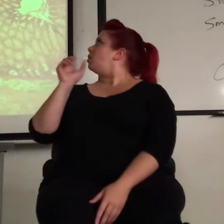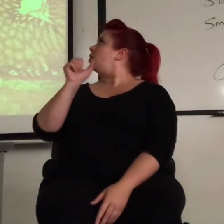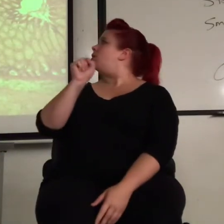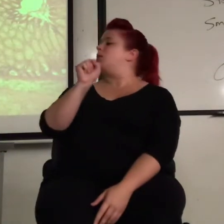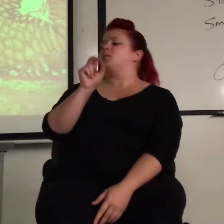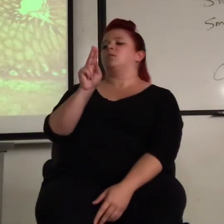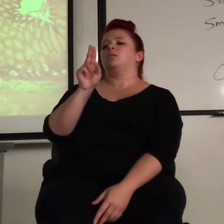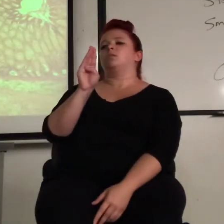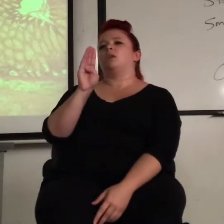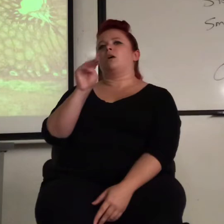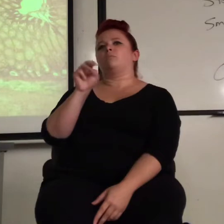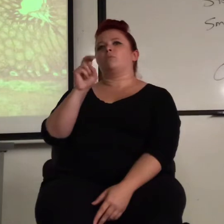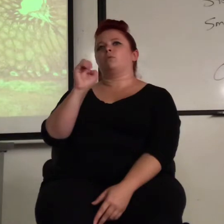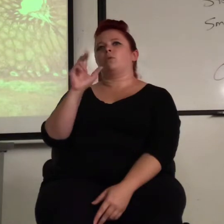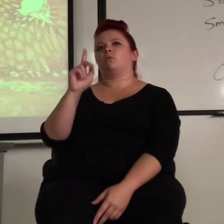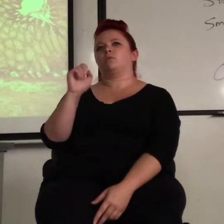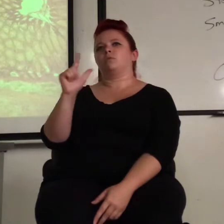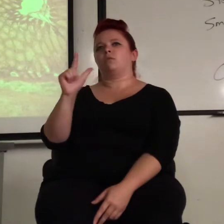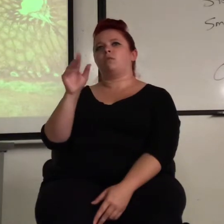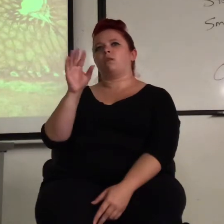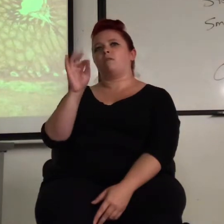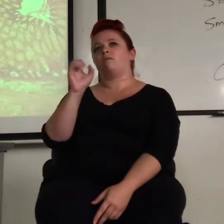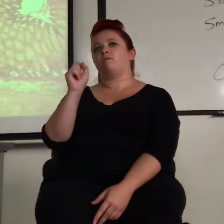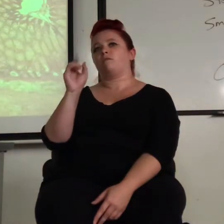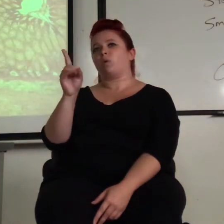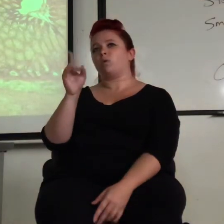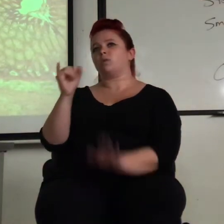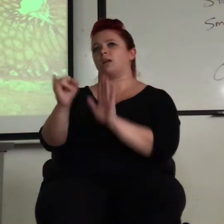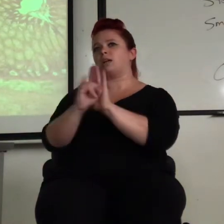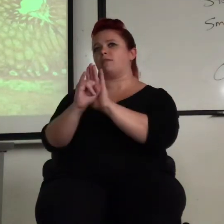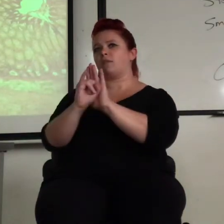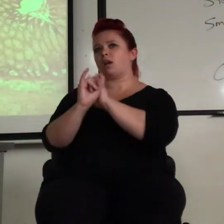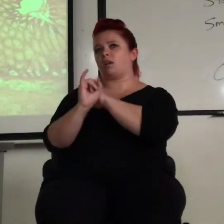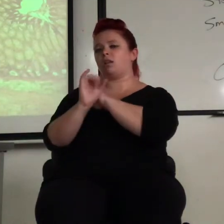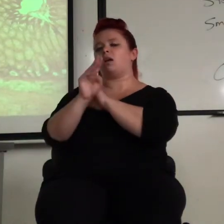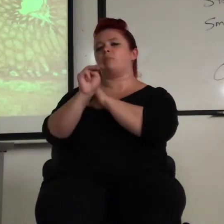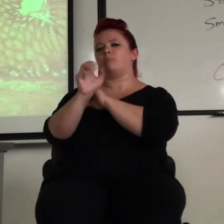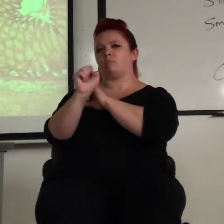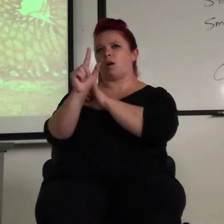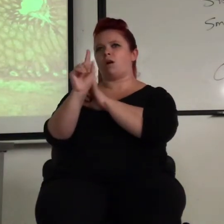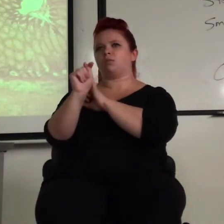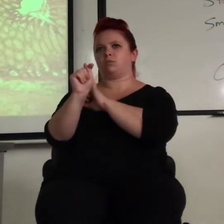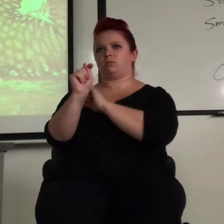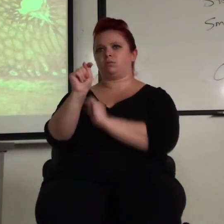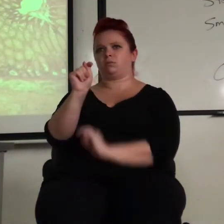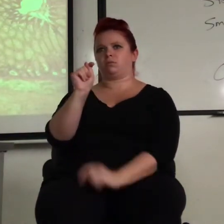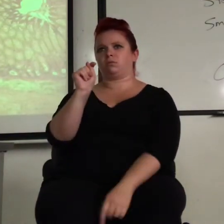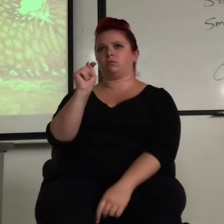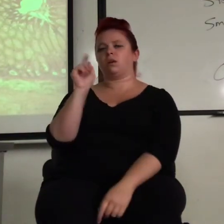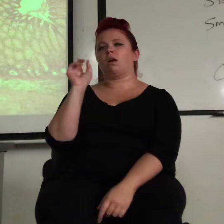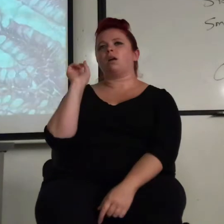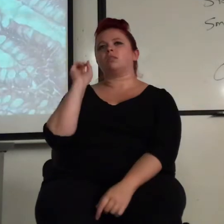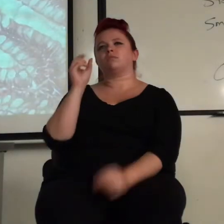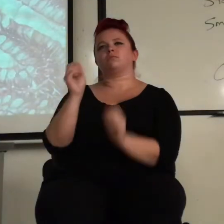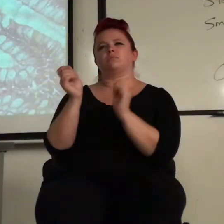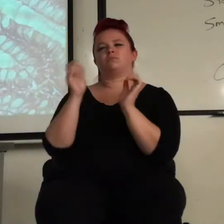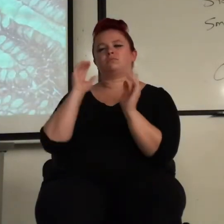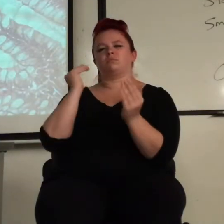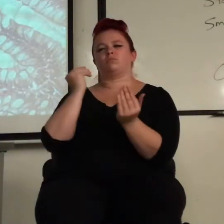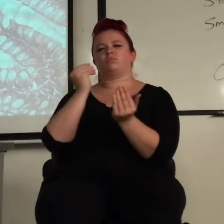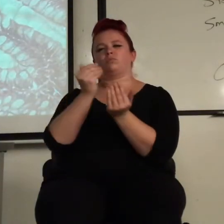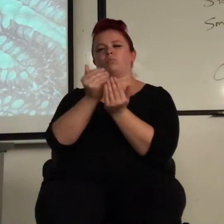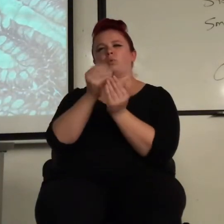submucosal fold. Identify. Malt. Okay. Here's a close-up picture of